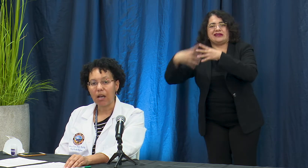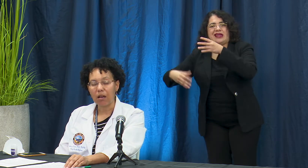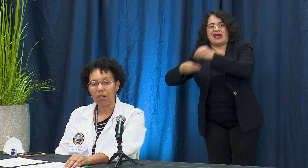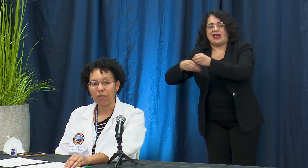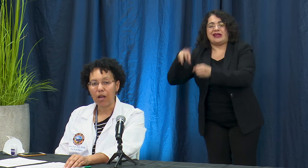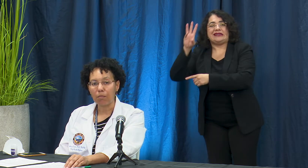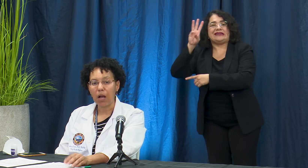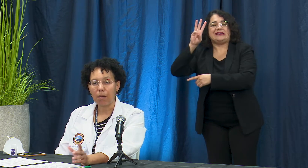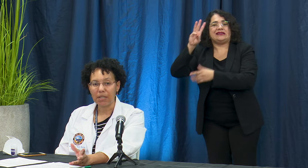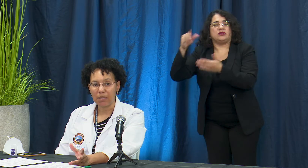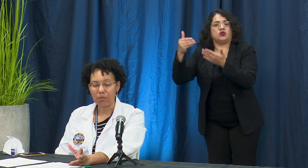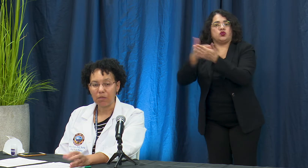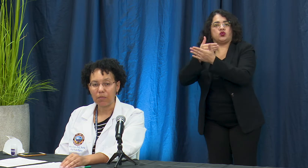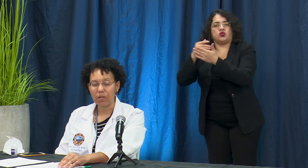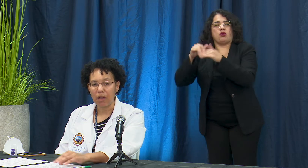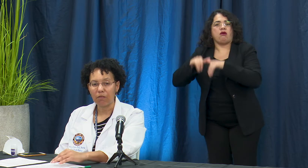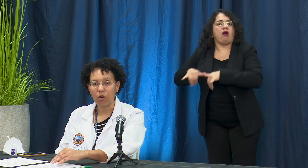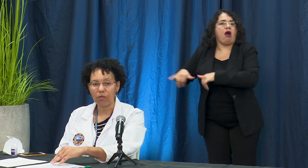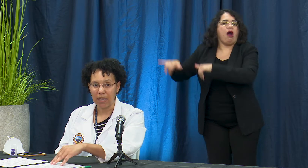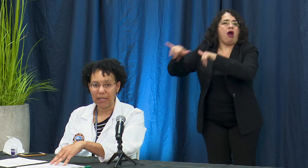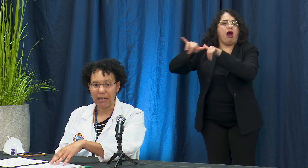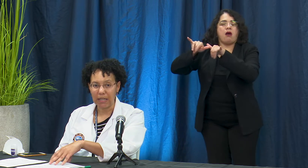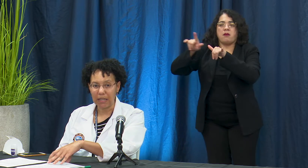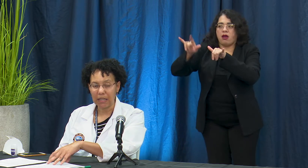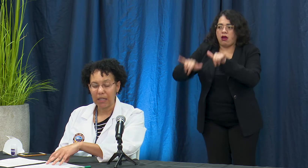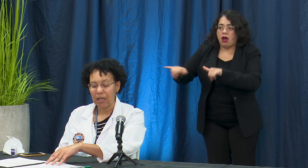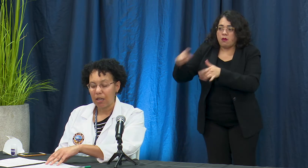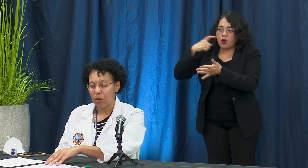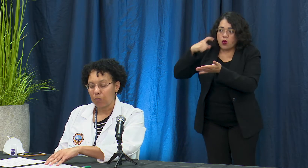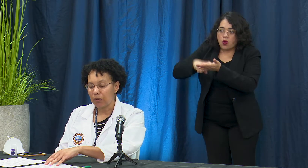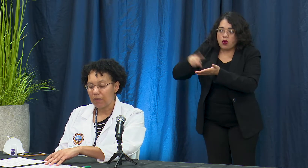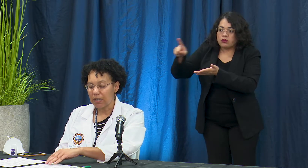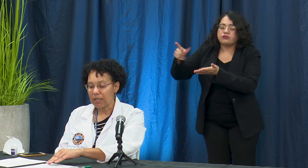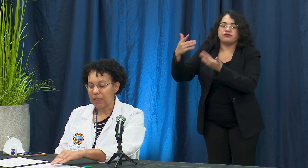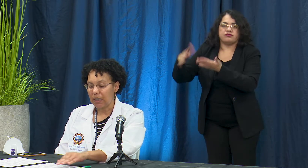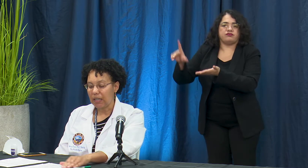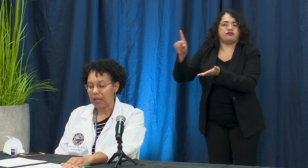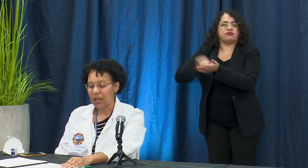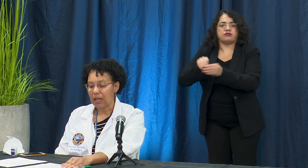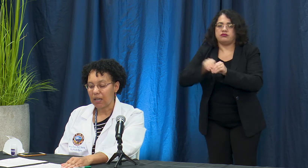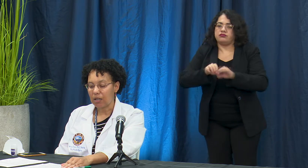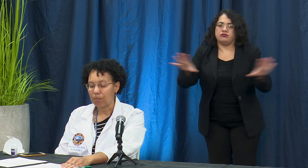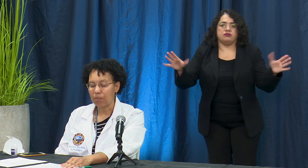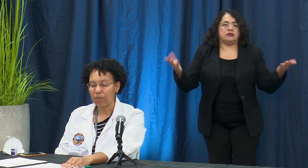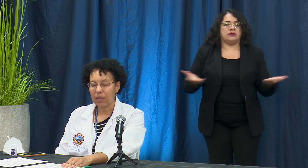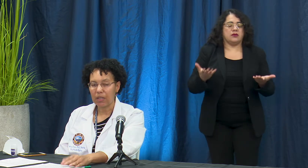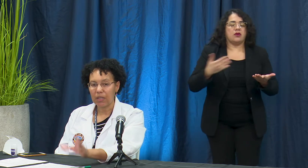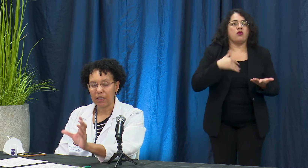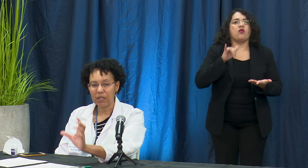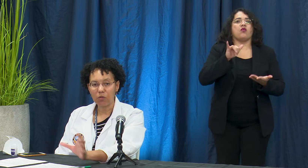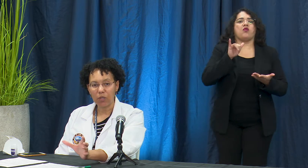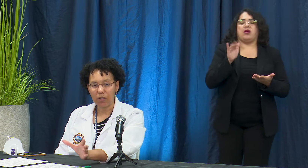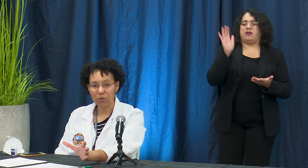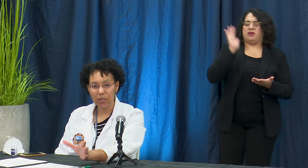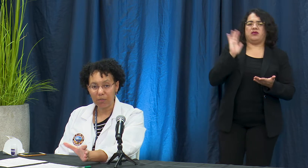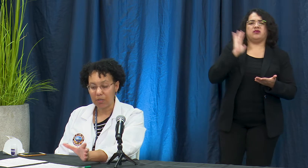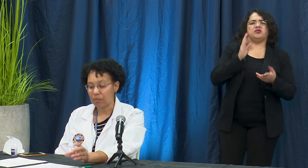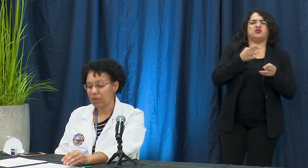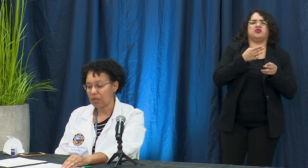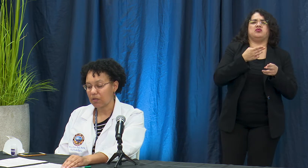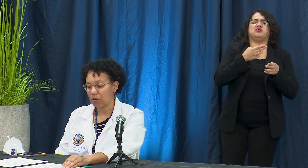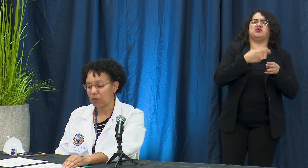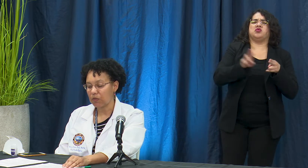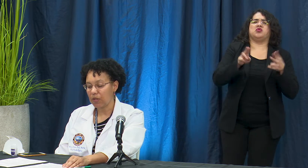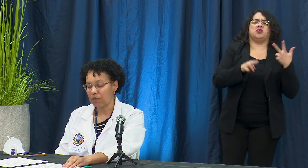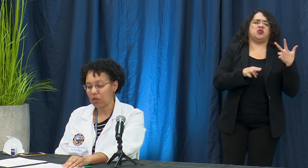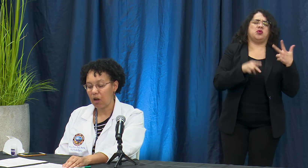list of common symptoms of COVID-19. Previously, the list was 3